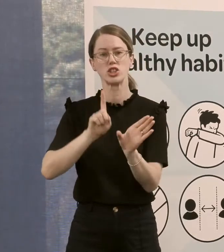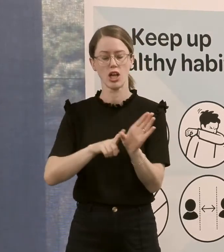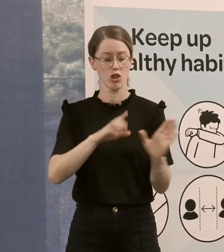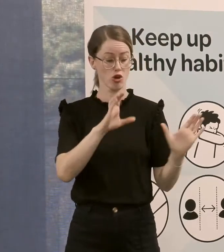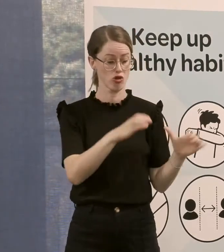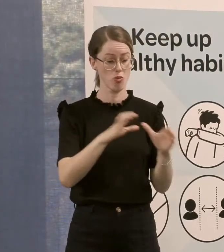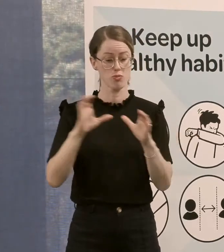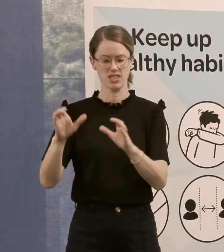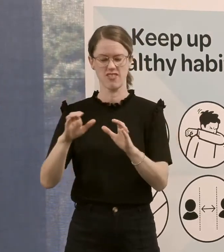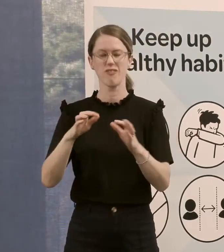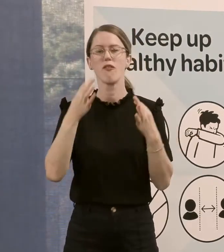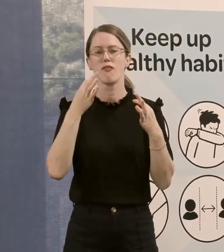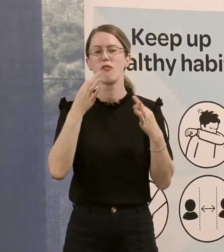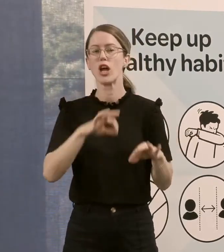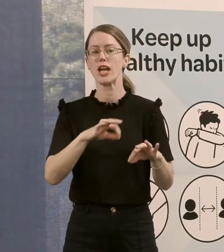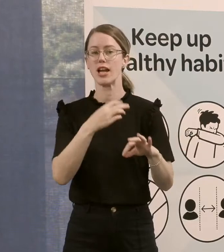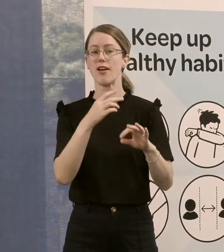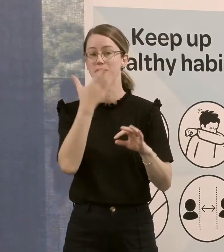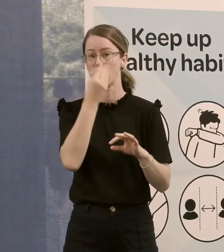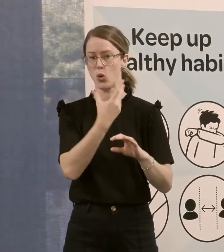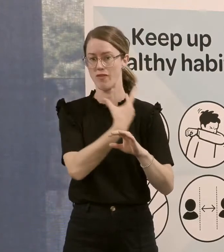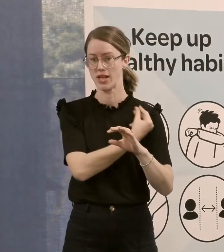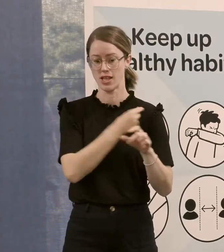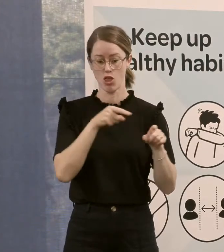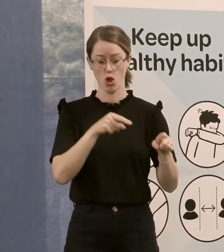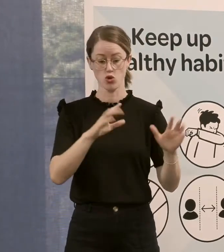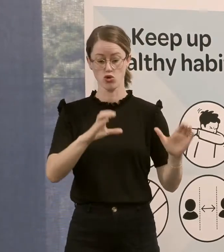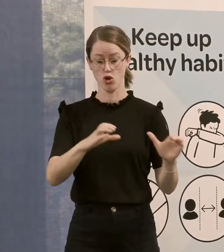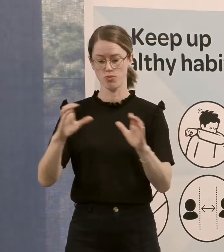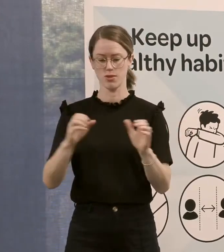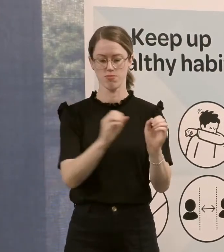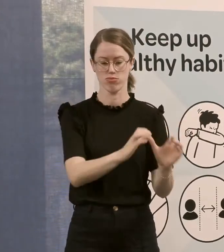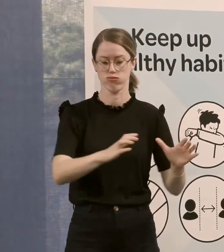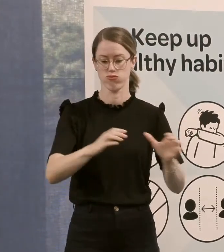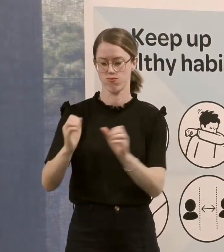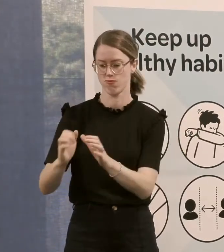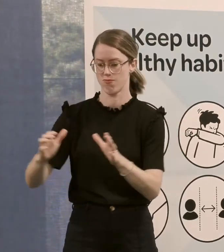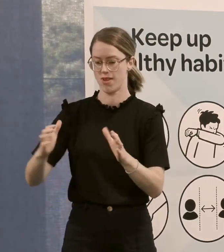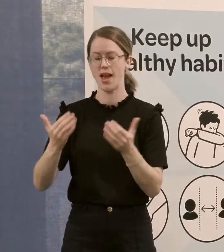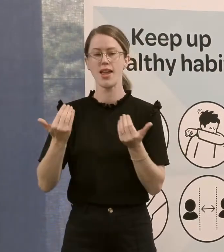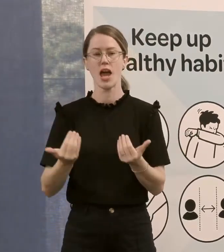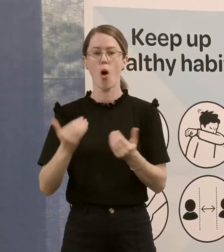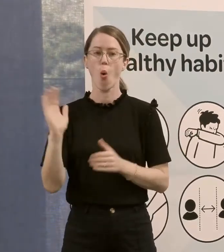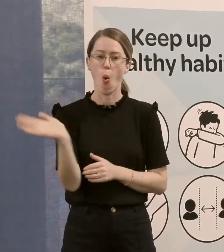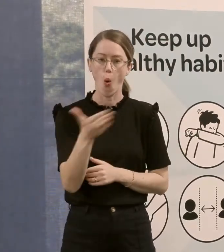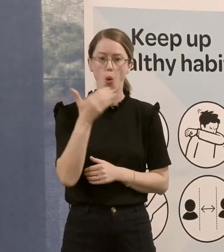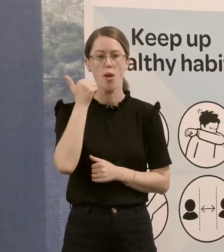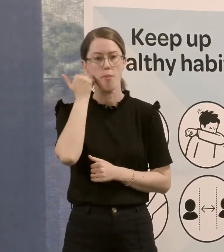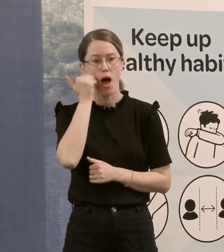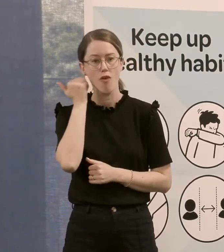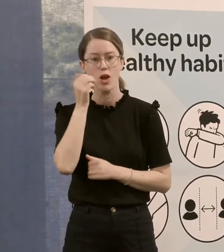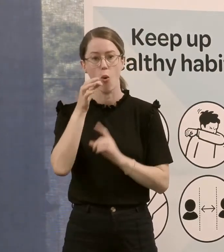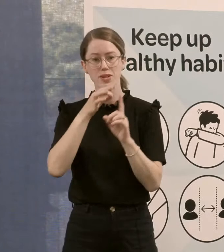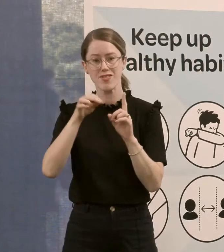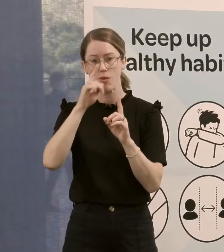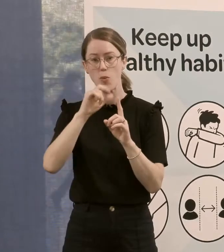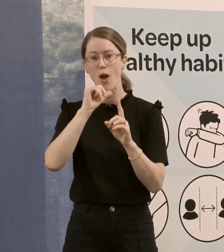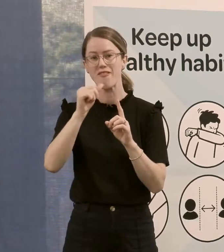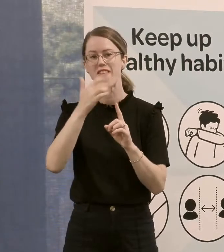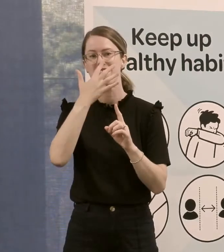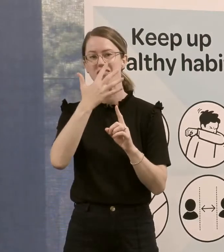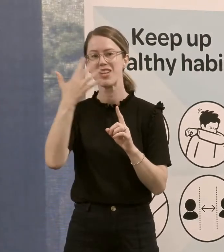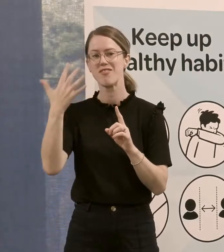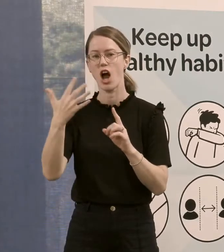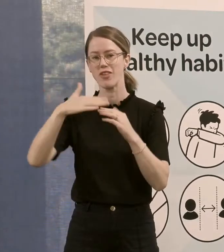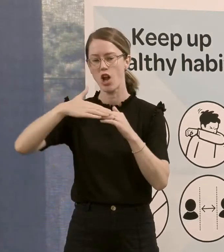groups who can access it for free have increased, and that includes now all Māori and Pacific people from 55